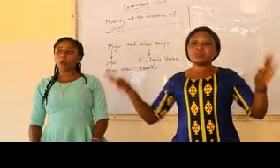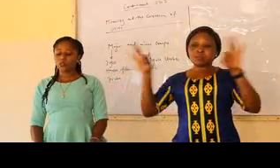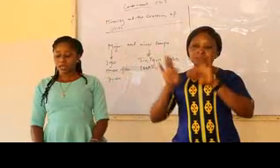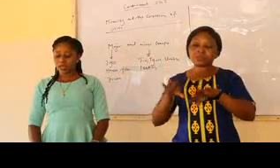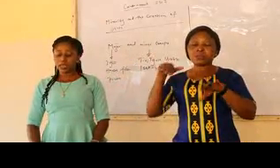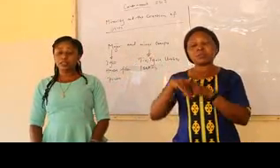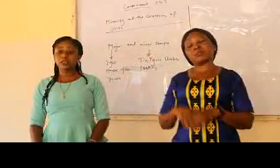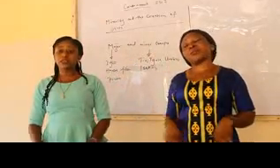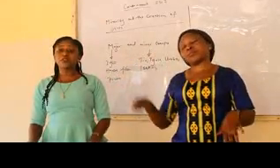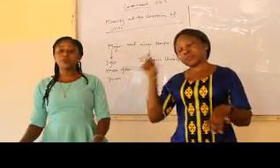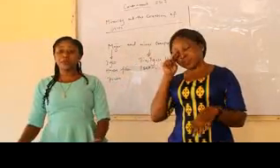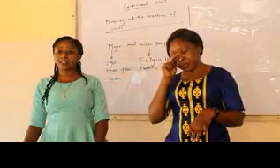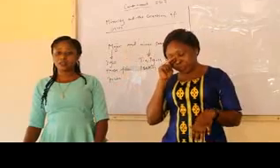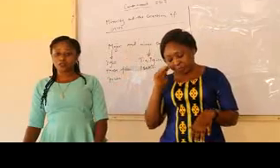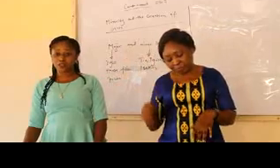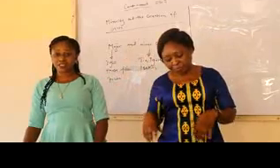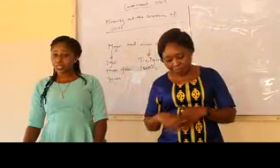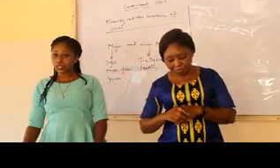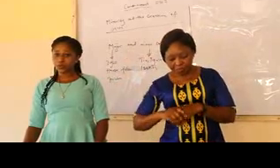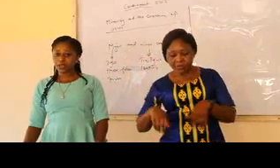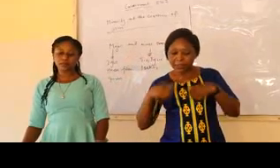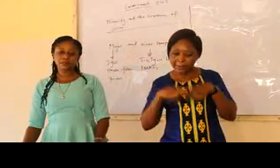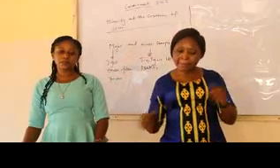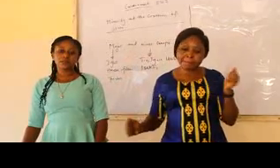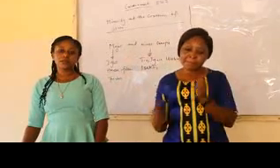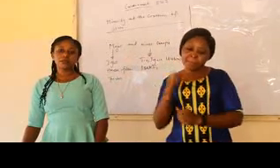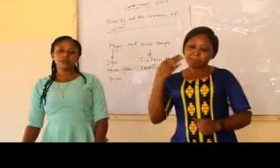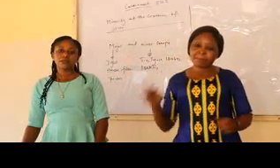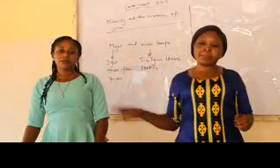contribute their quota in the development of Nigeria.